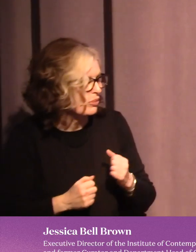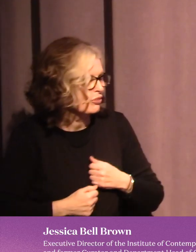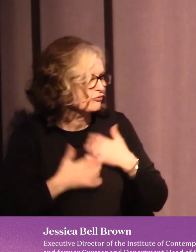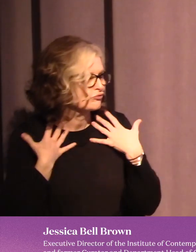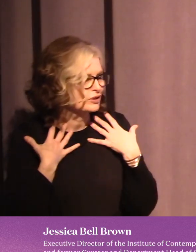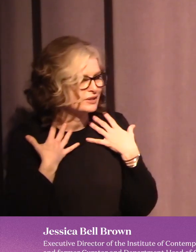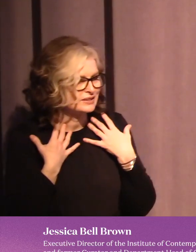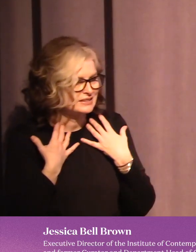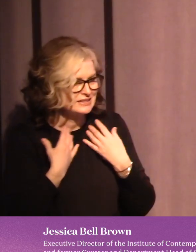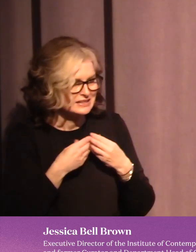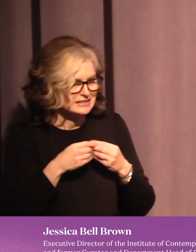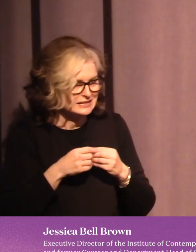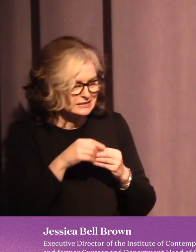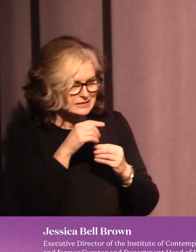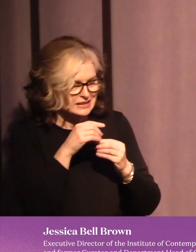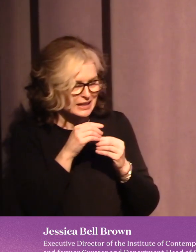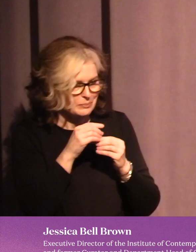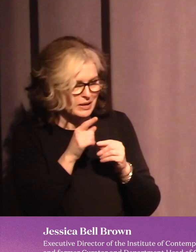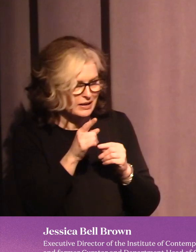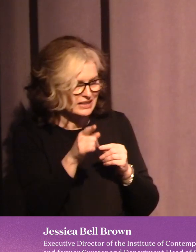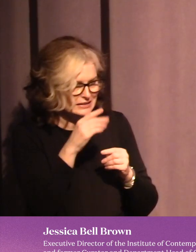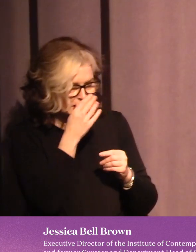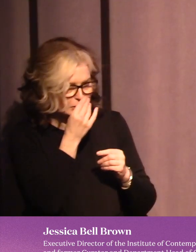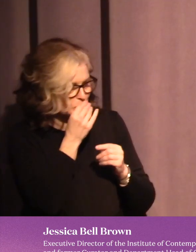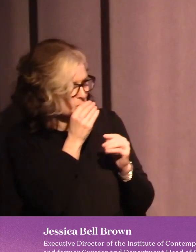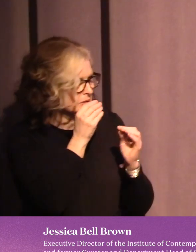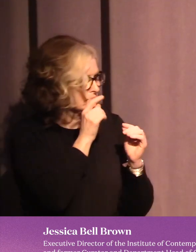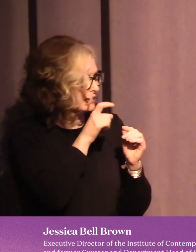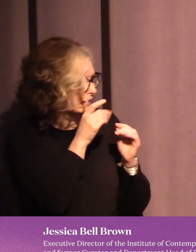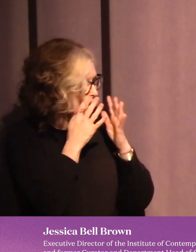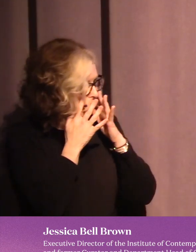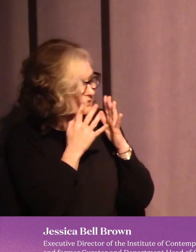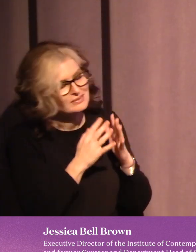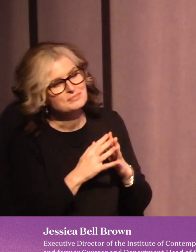and the Kleenex is way too far away from me right now.